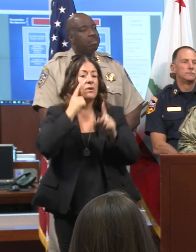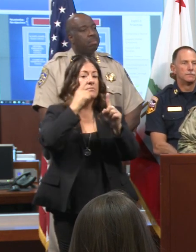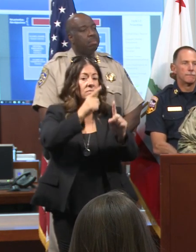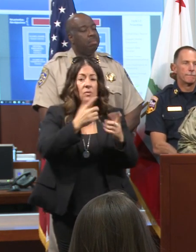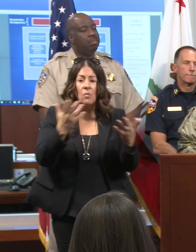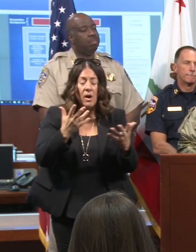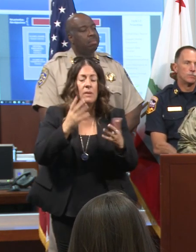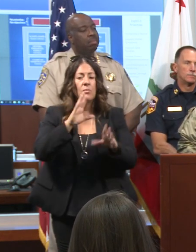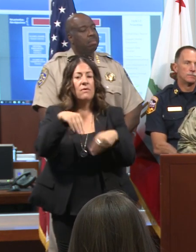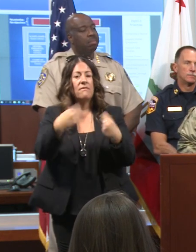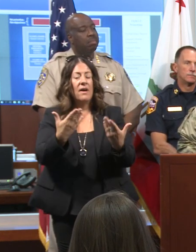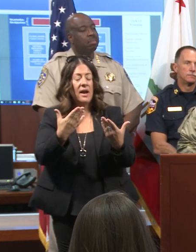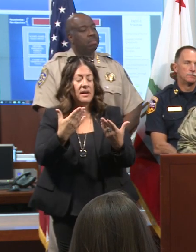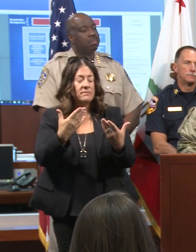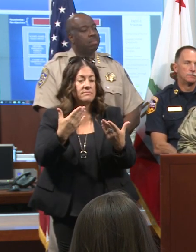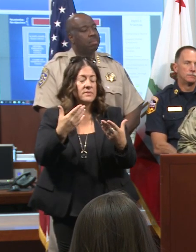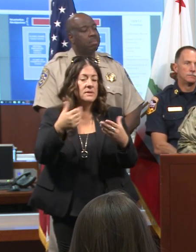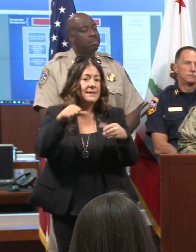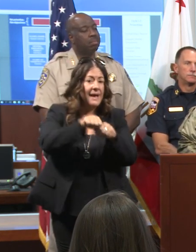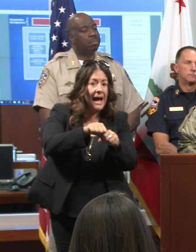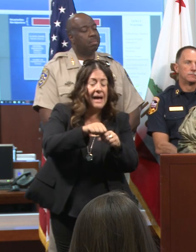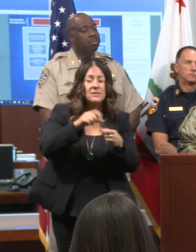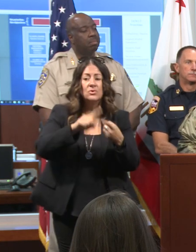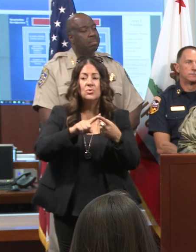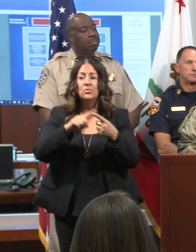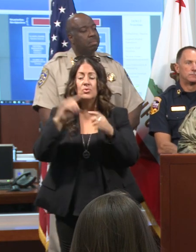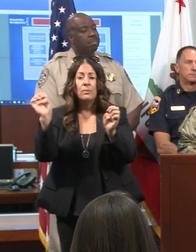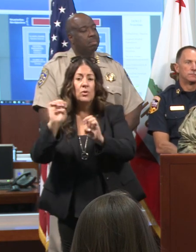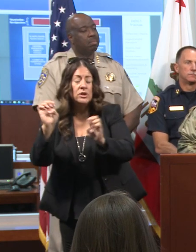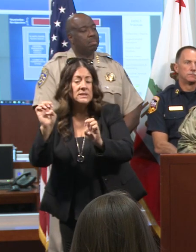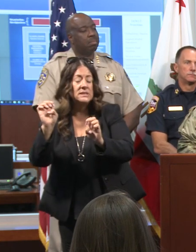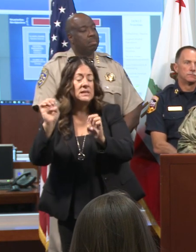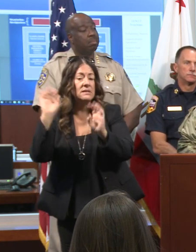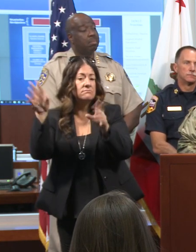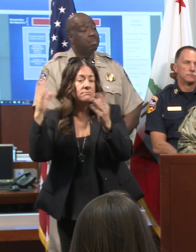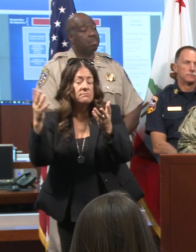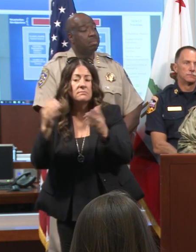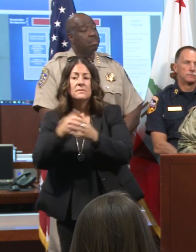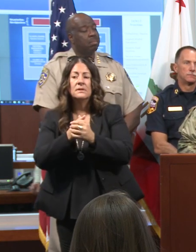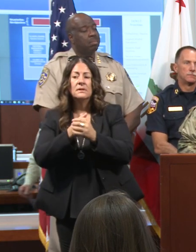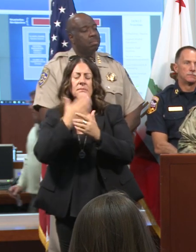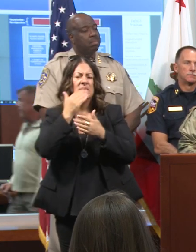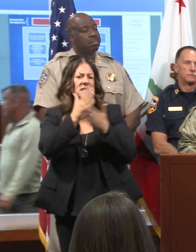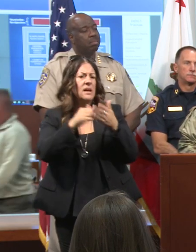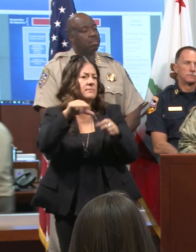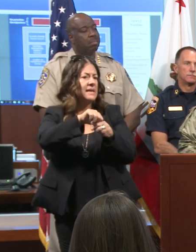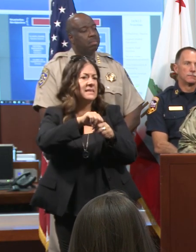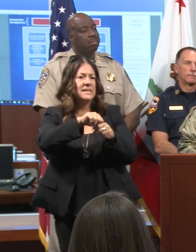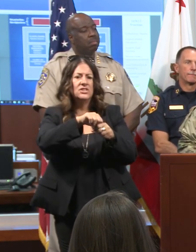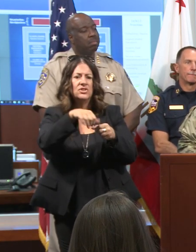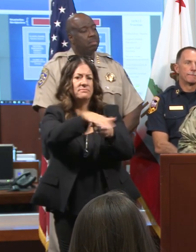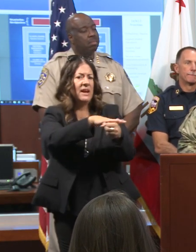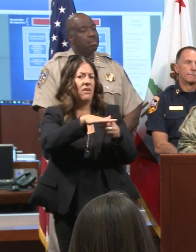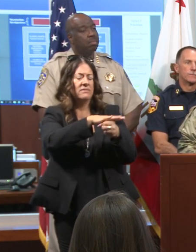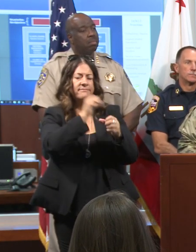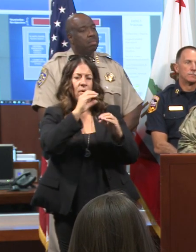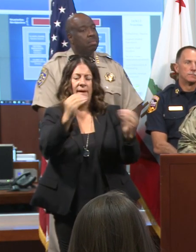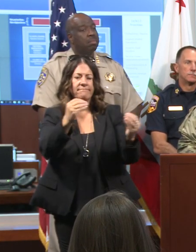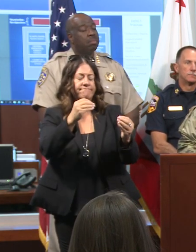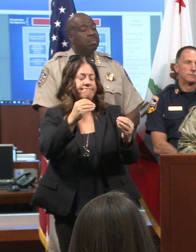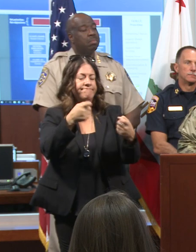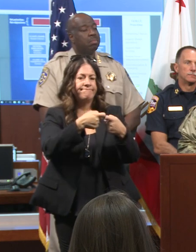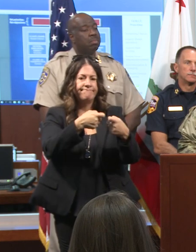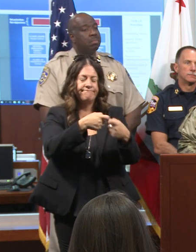we're providing fuel to first responders because some of the fuel gas stations in the area don't have power. We're also